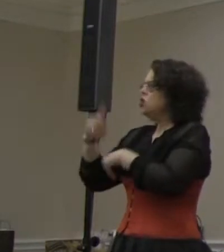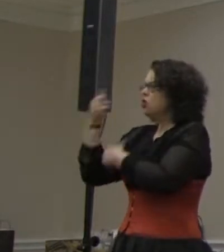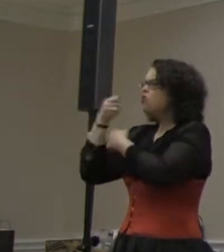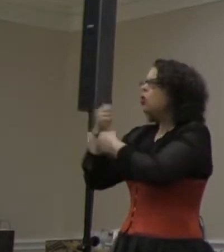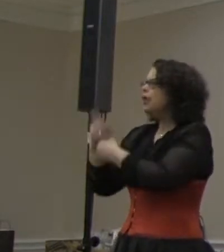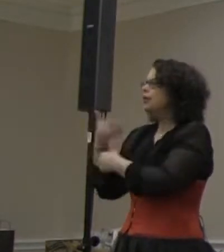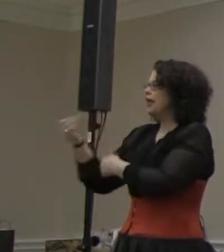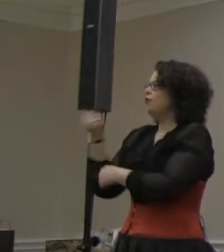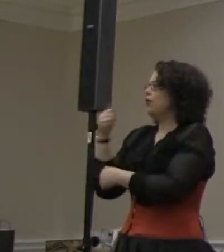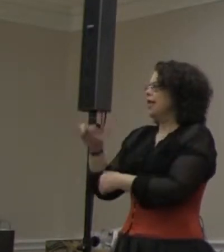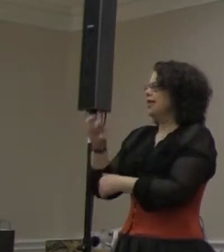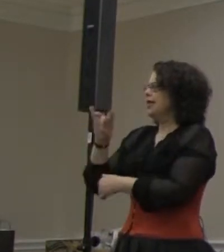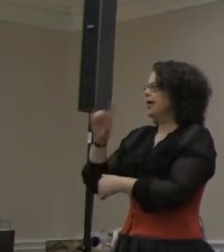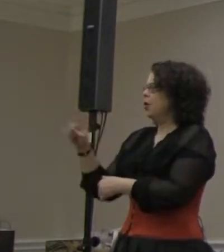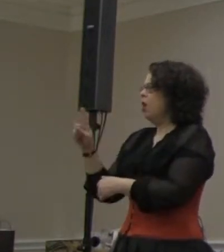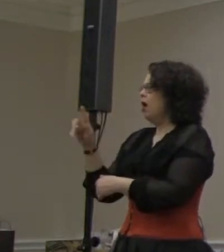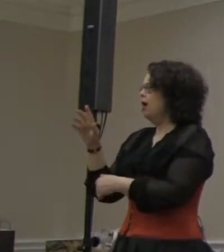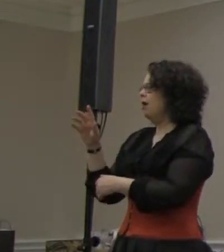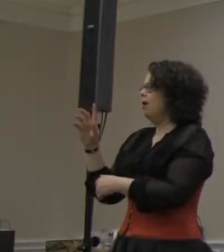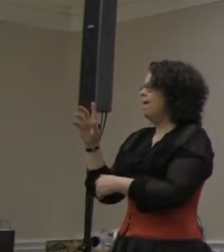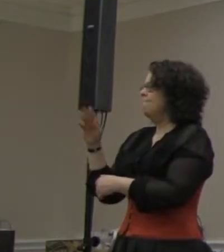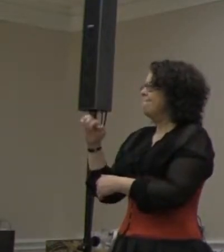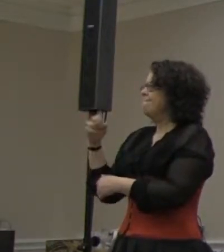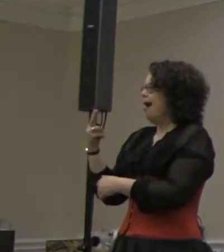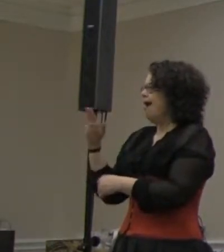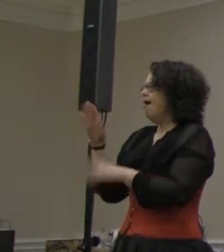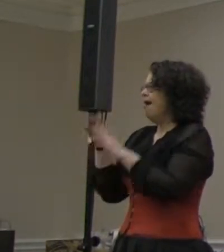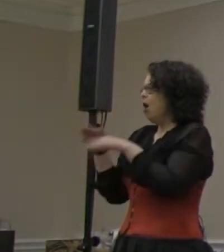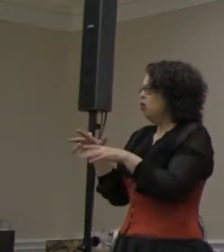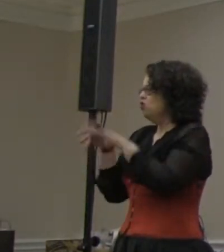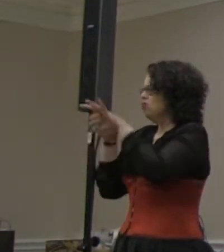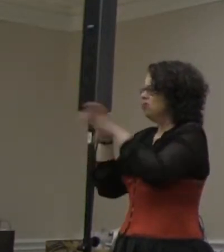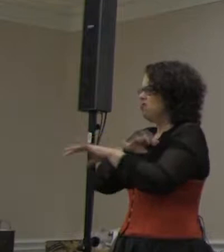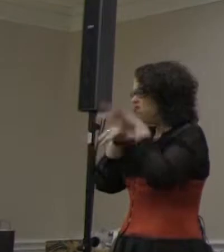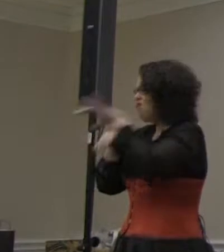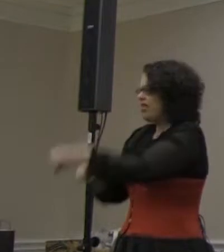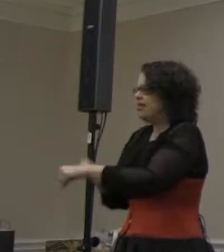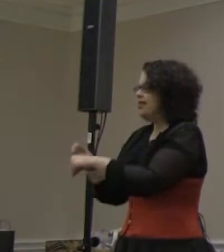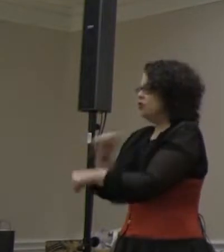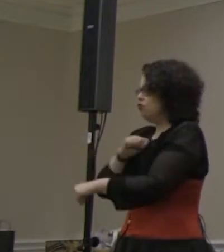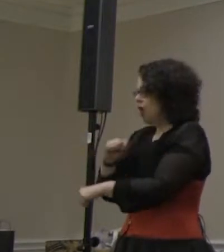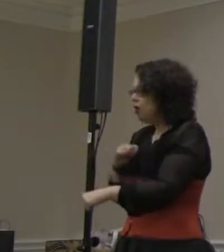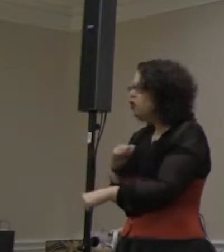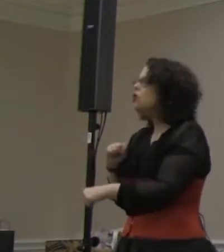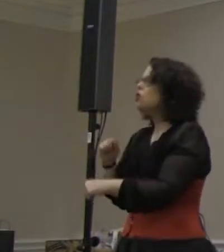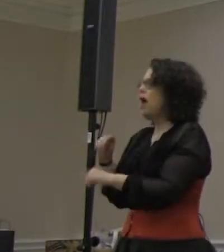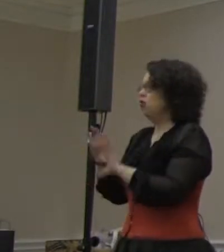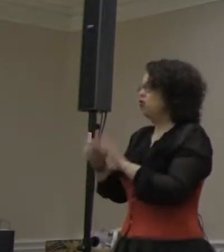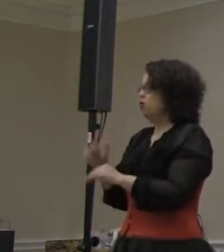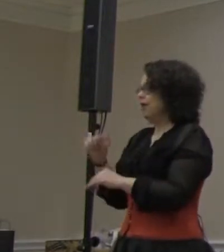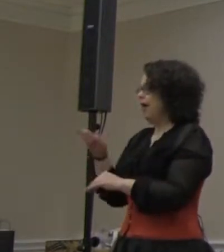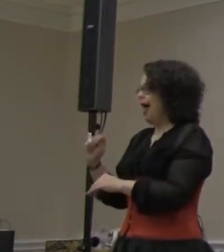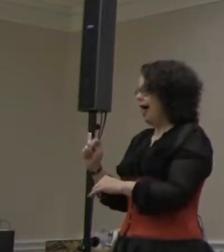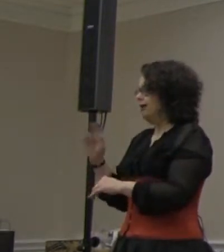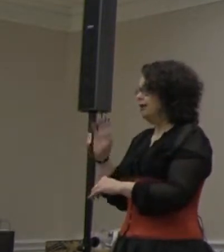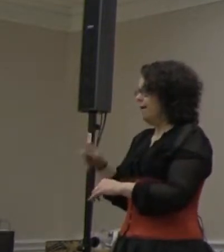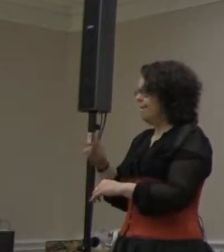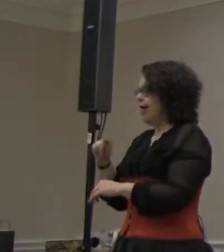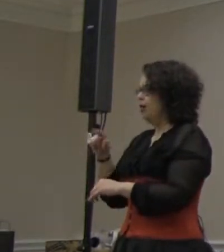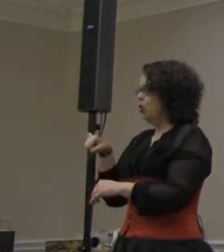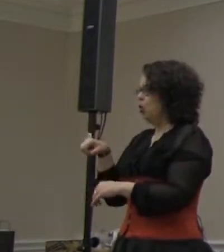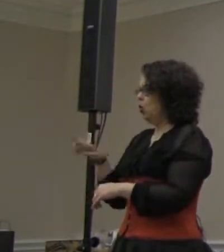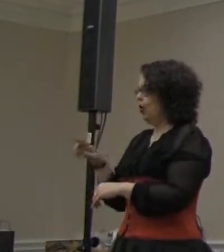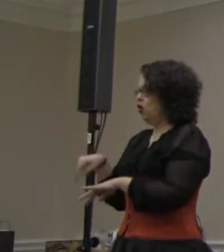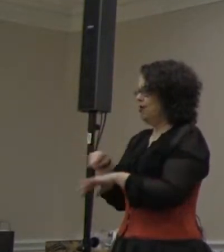the 1981 bathhouse raids in Toronto, and groups like ACT UP and Queer Nation.